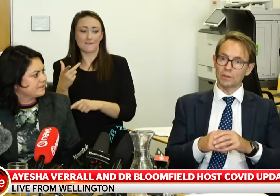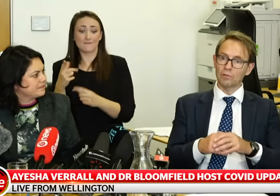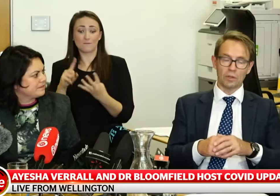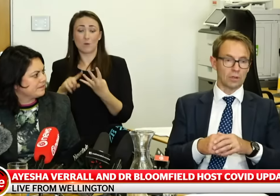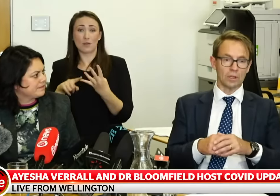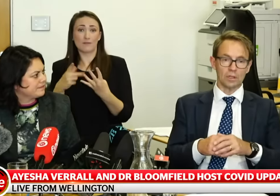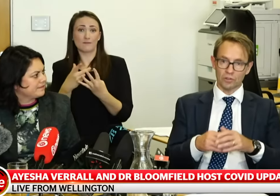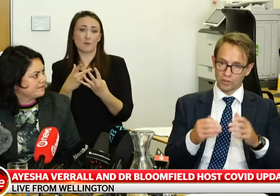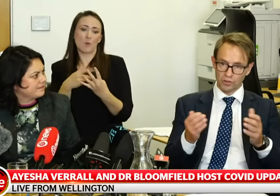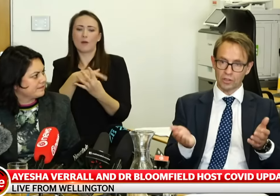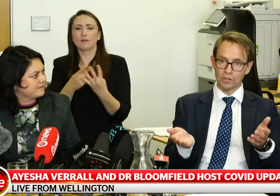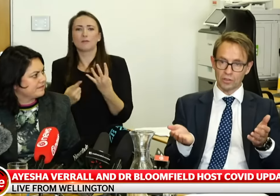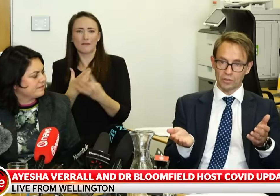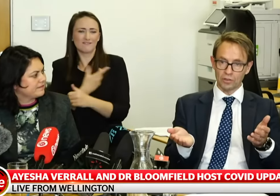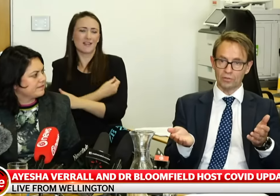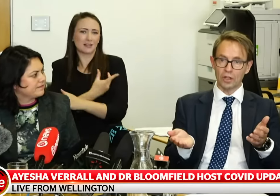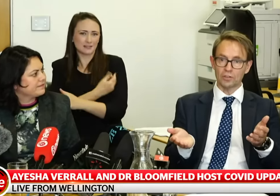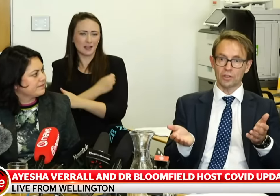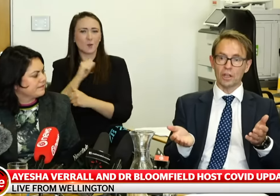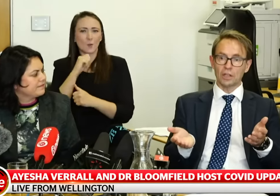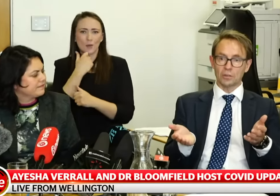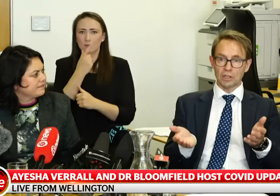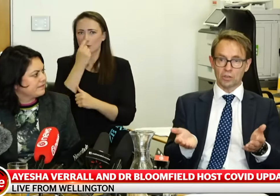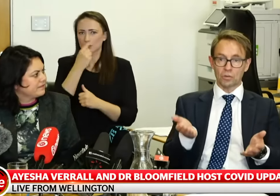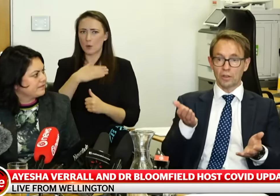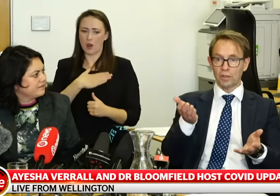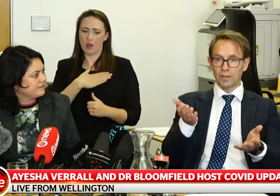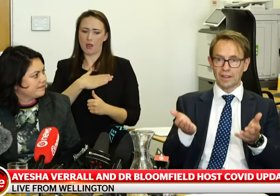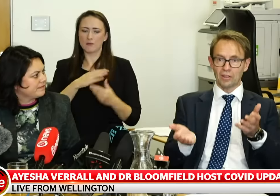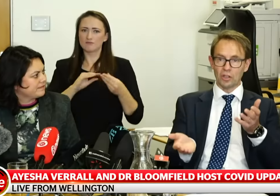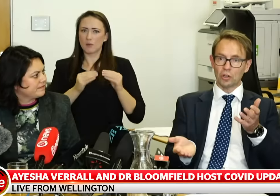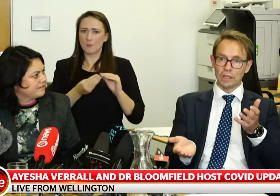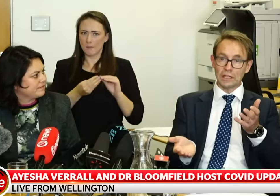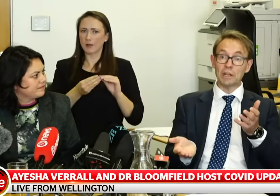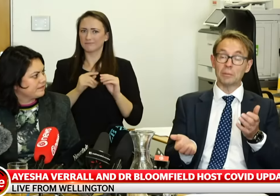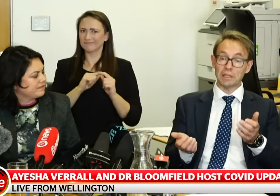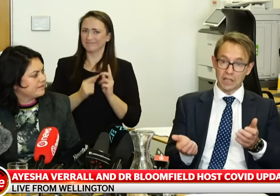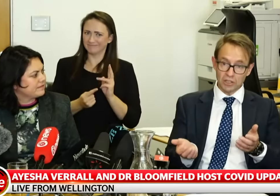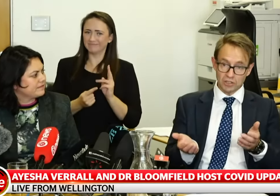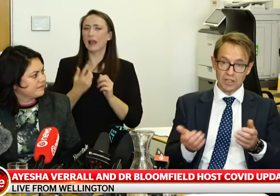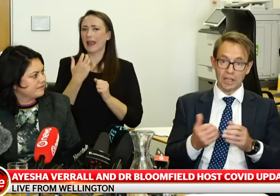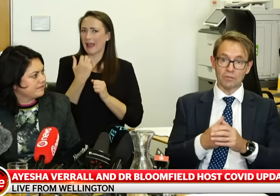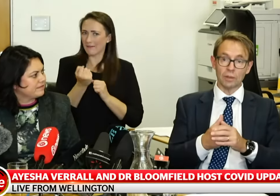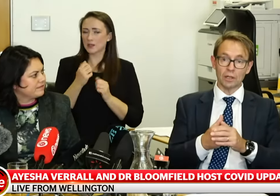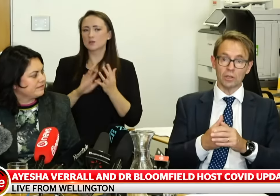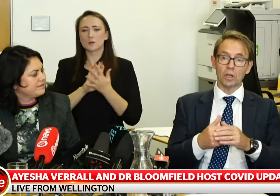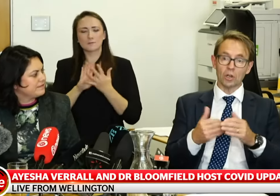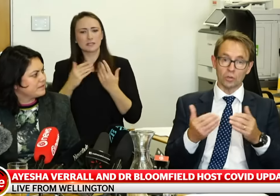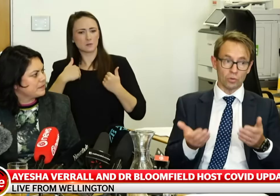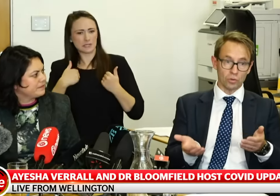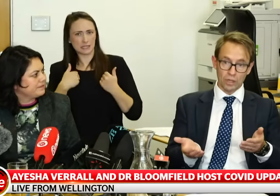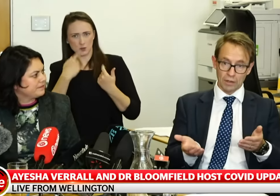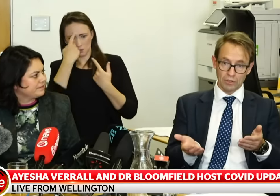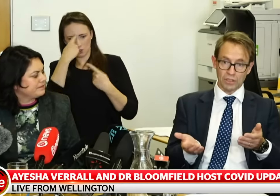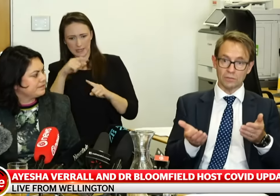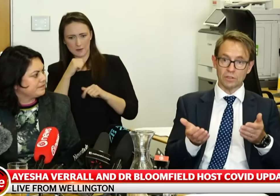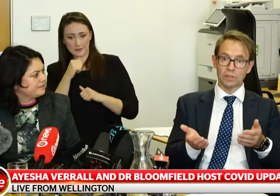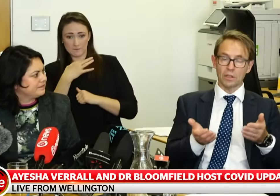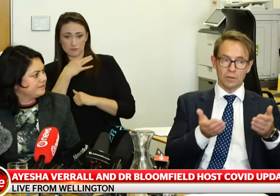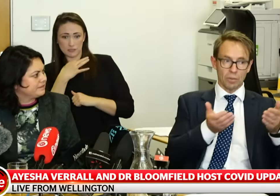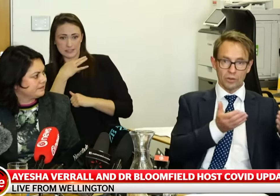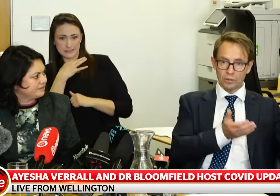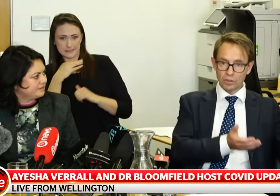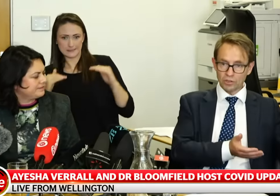has been very consistent in its advice to make sure that any recommendations they have about who